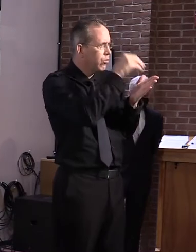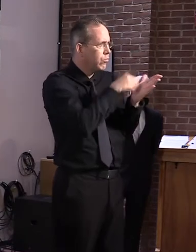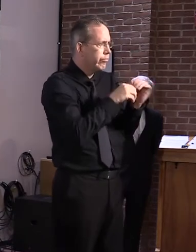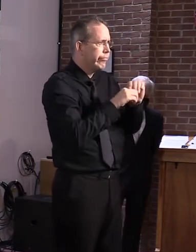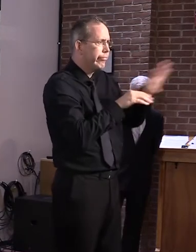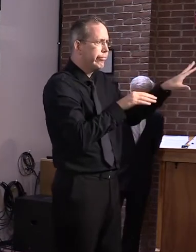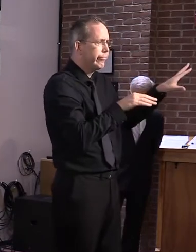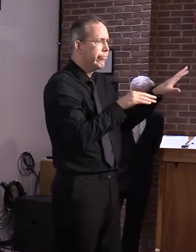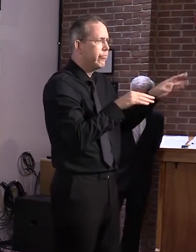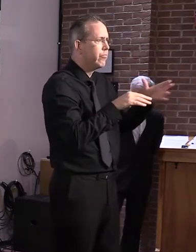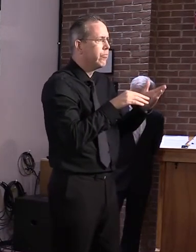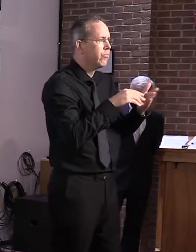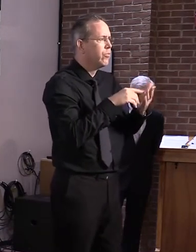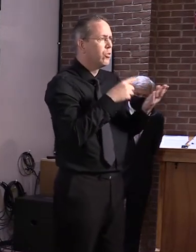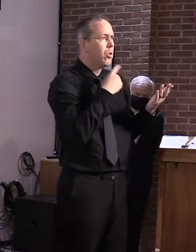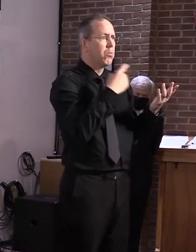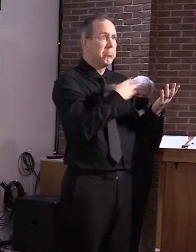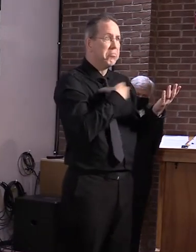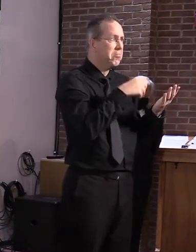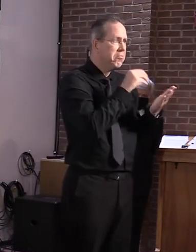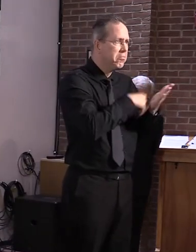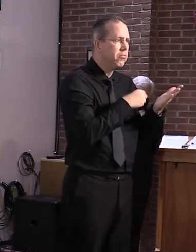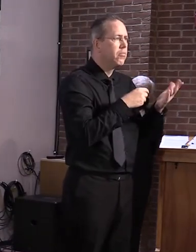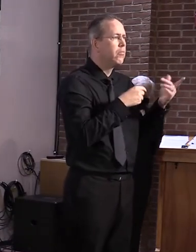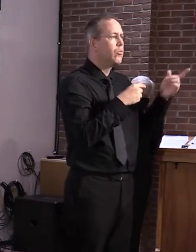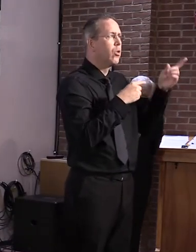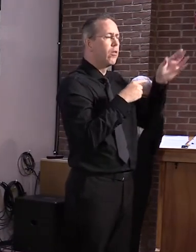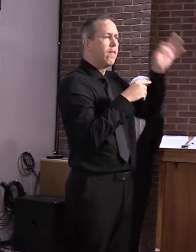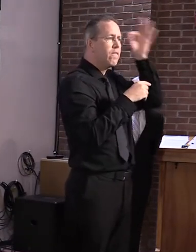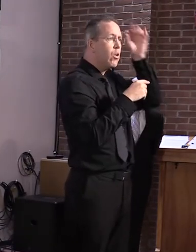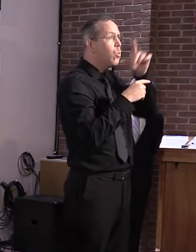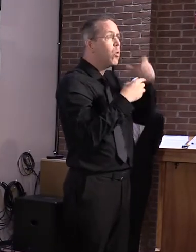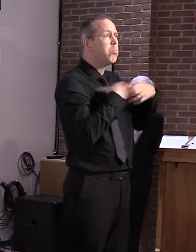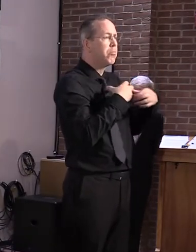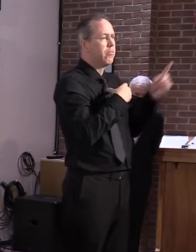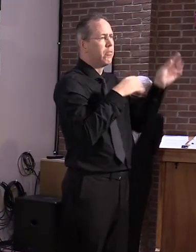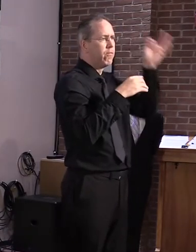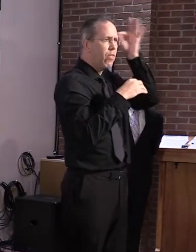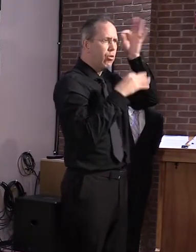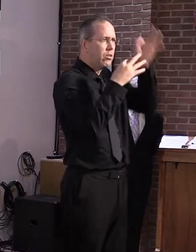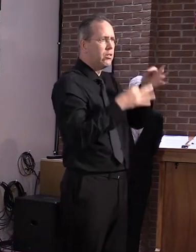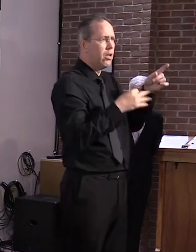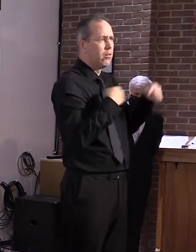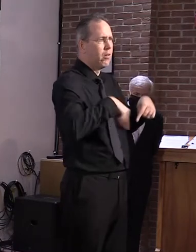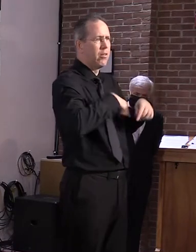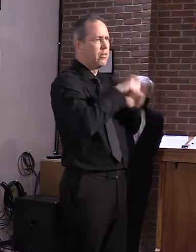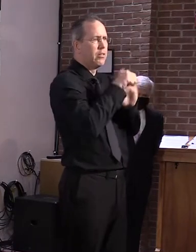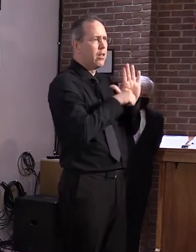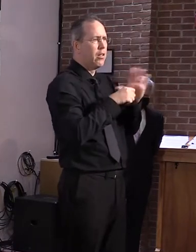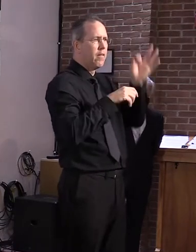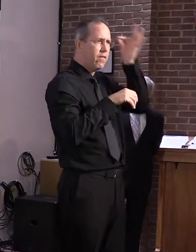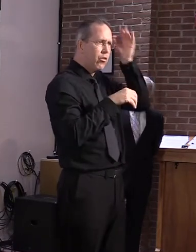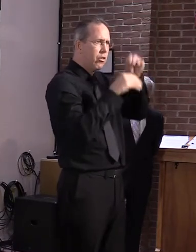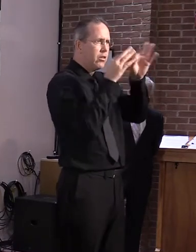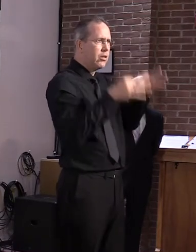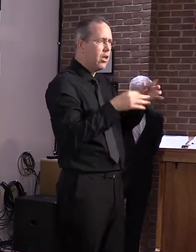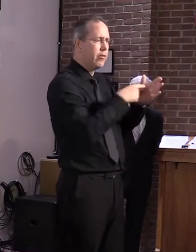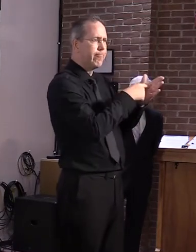All set, Avery? And I just want to see if President Caramella also had anything to say about that as well.